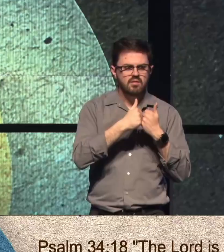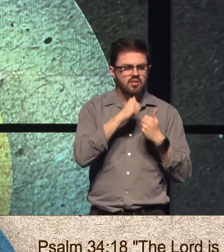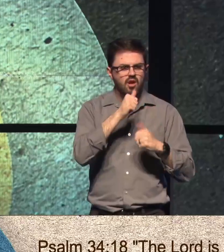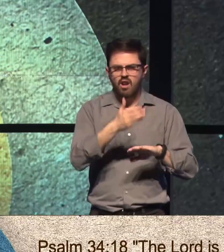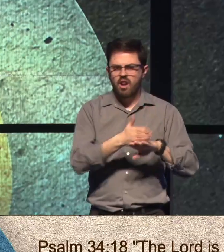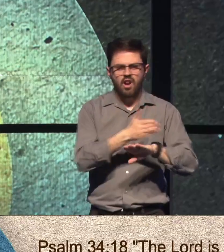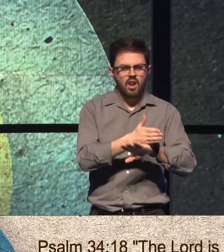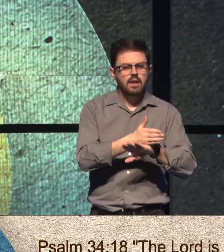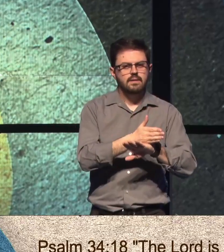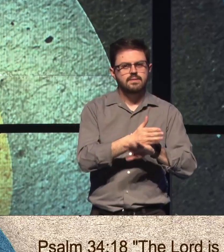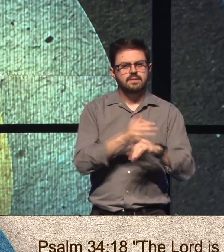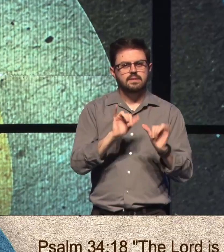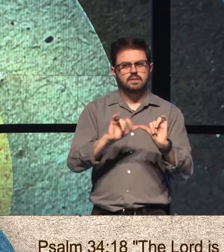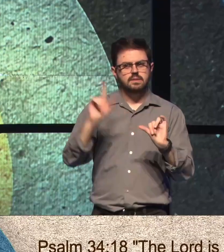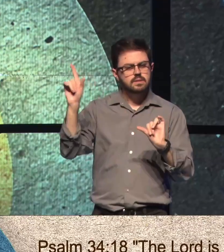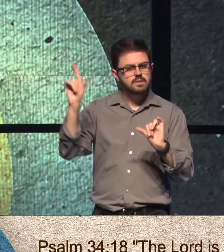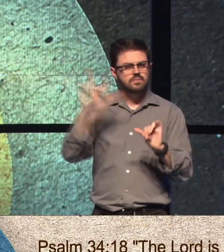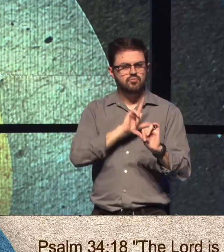The Lord is close to you.